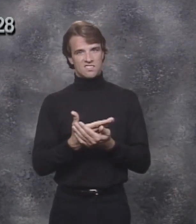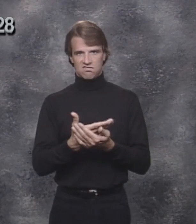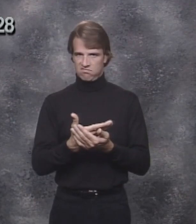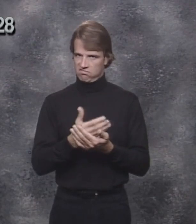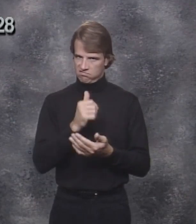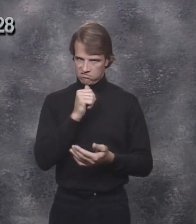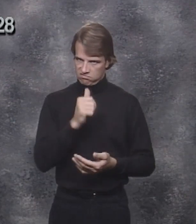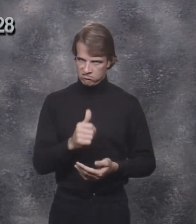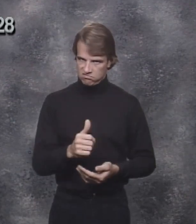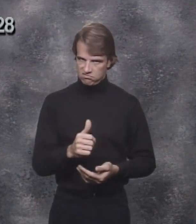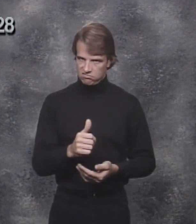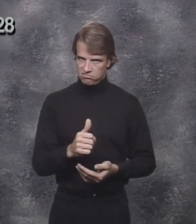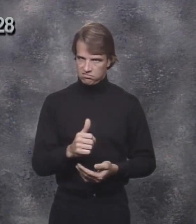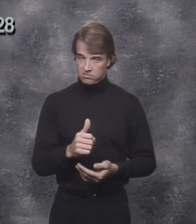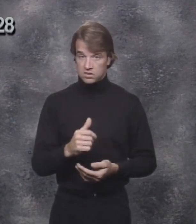did not feel good.